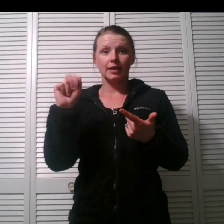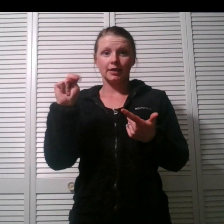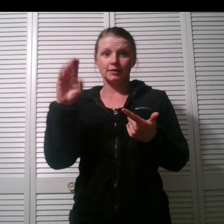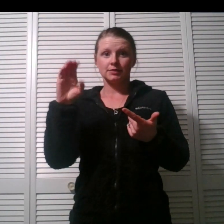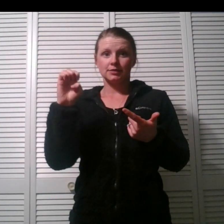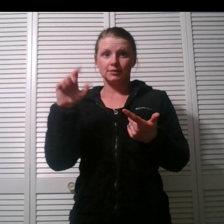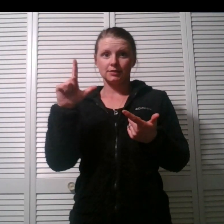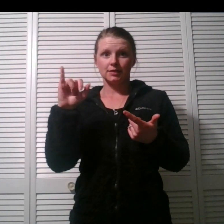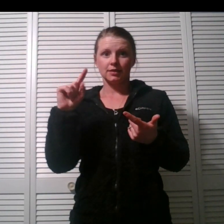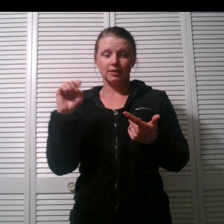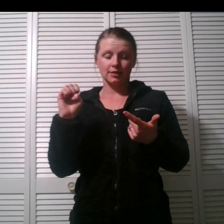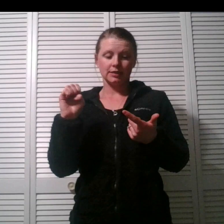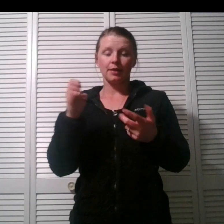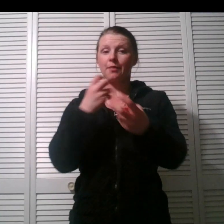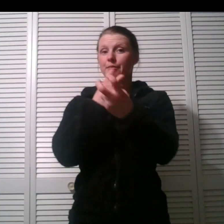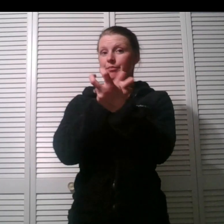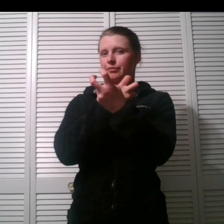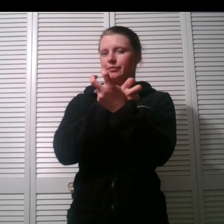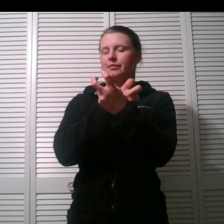structure.